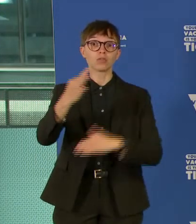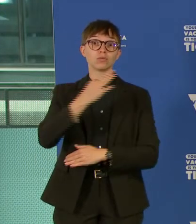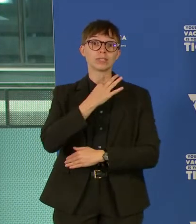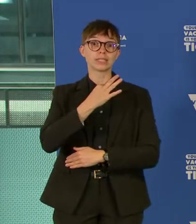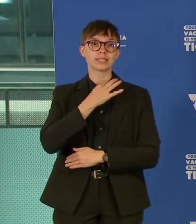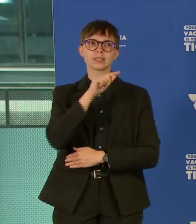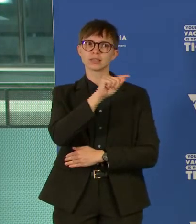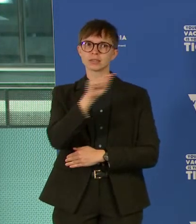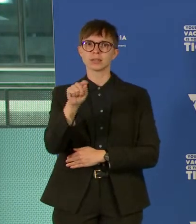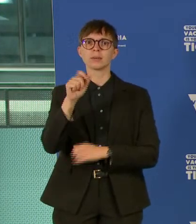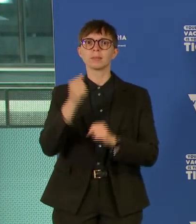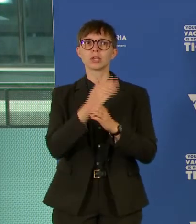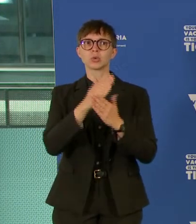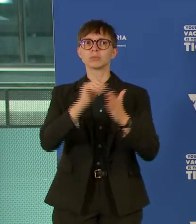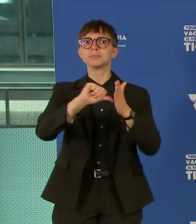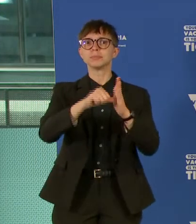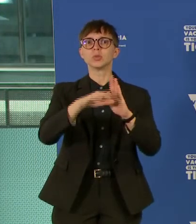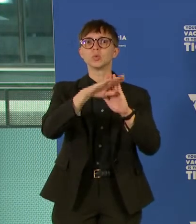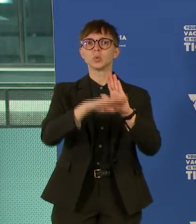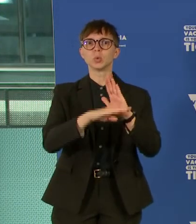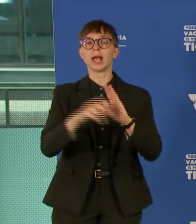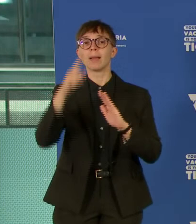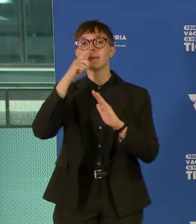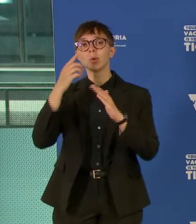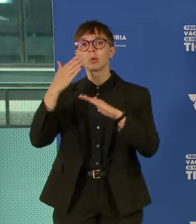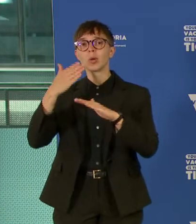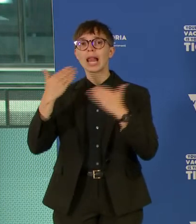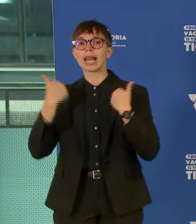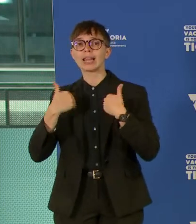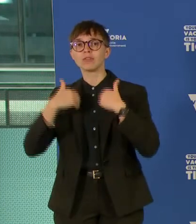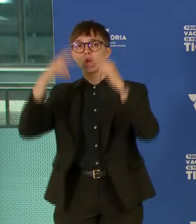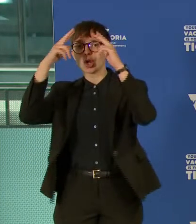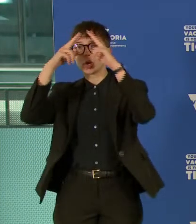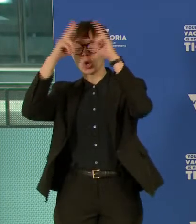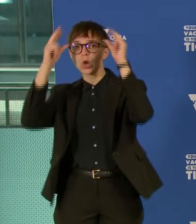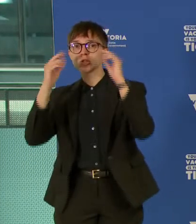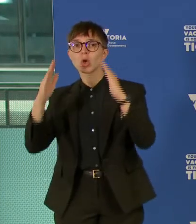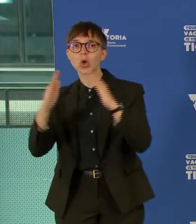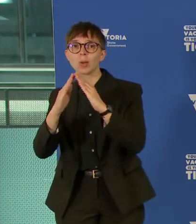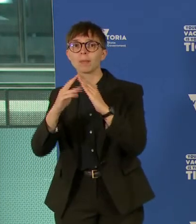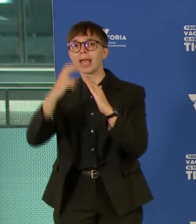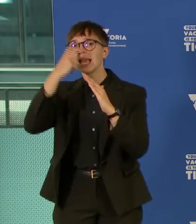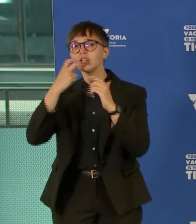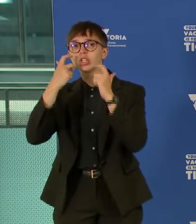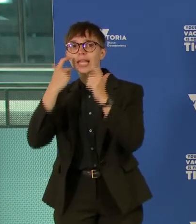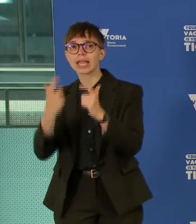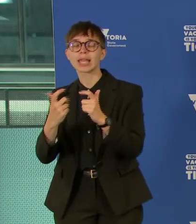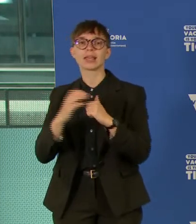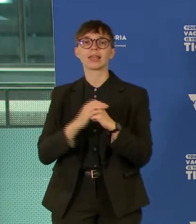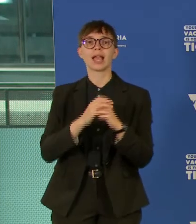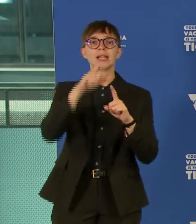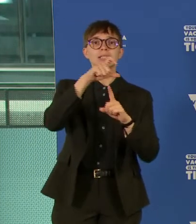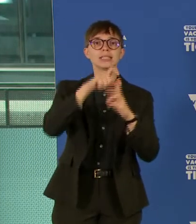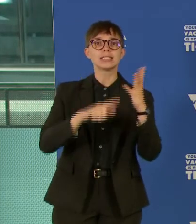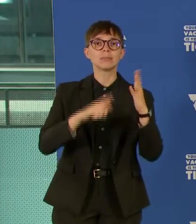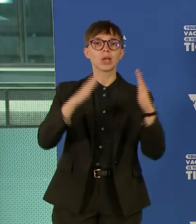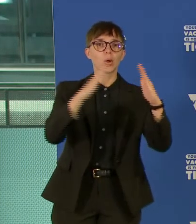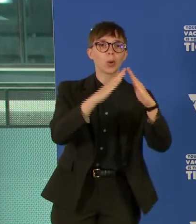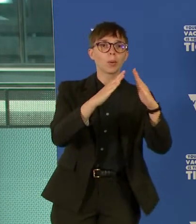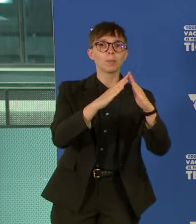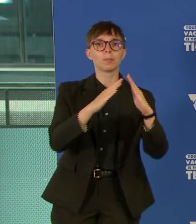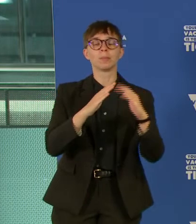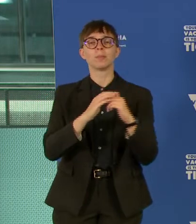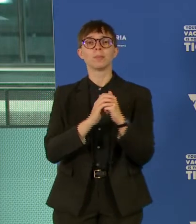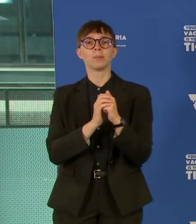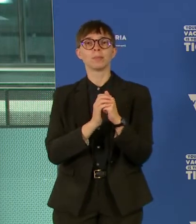those who are most at risk in aged care, the disability care settings, and in other sensitive